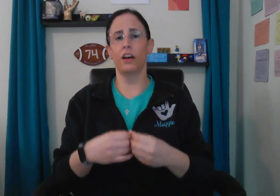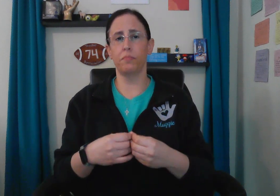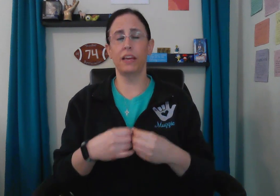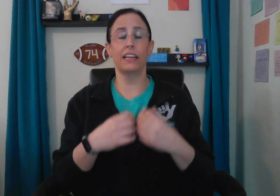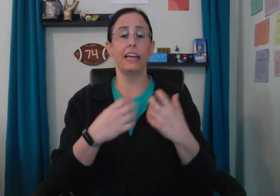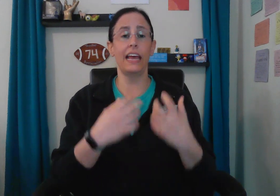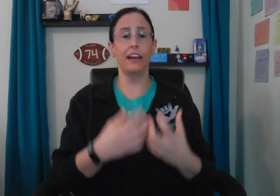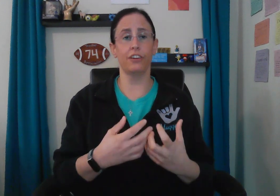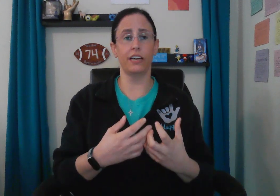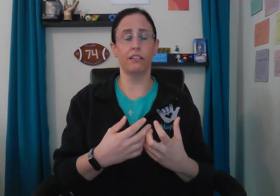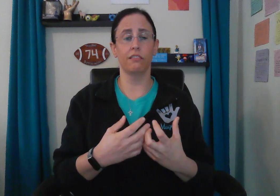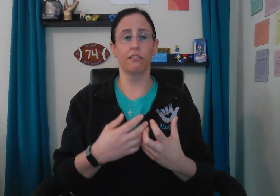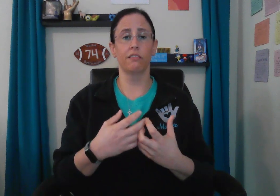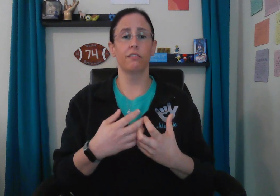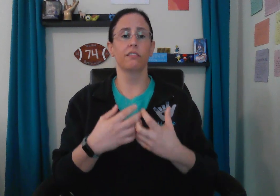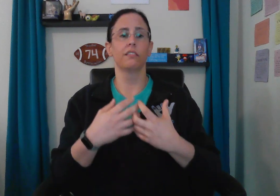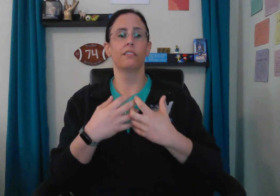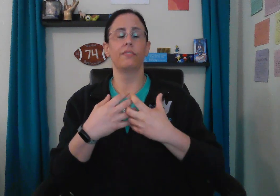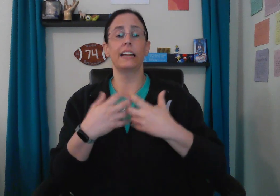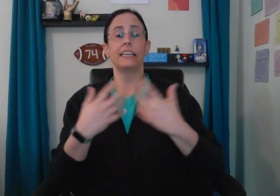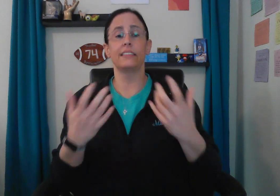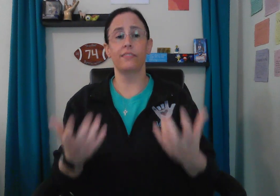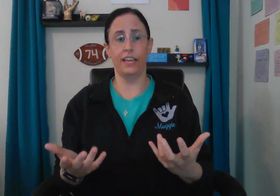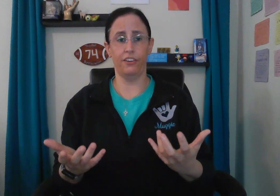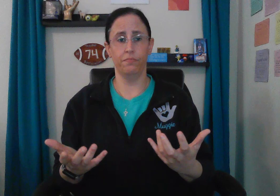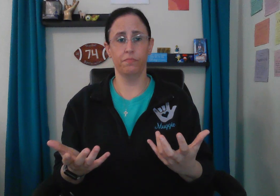up in an area that isn't there.